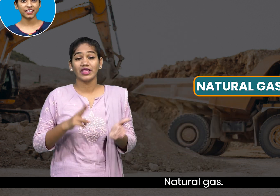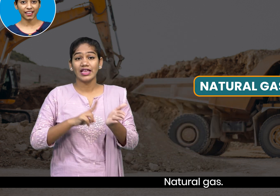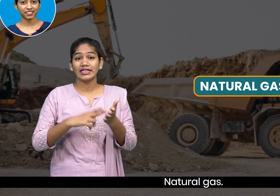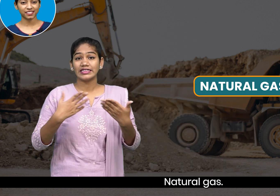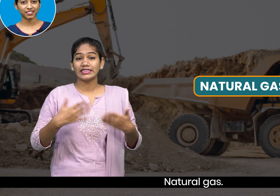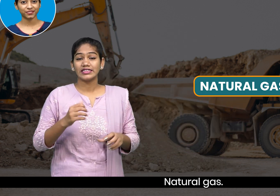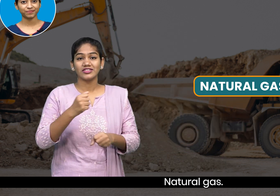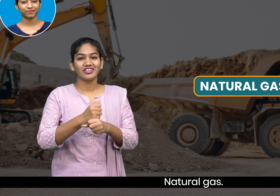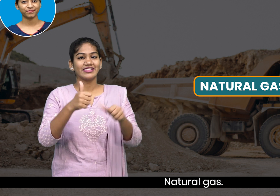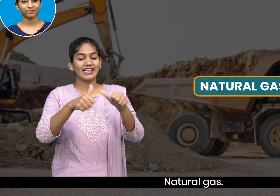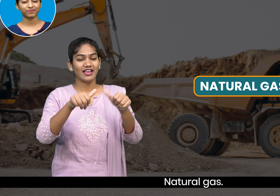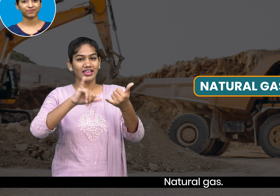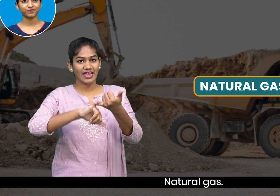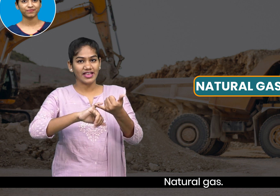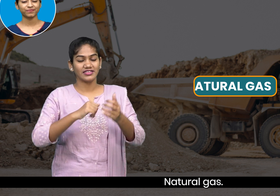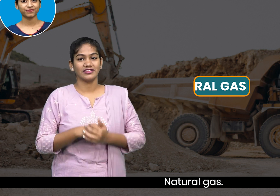Natural gas.